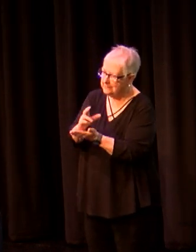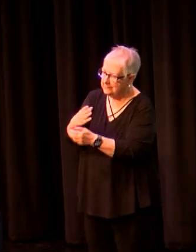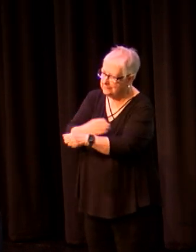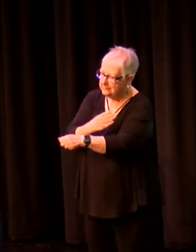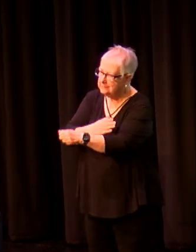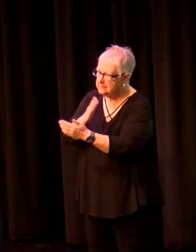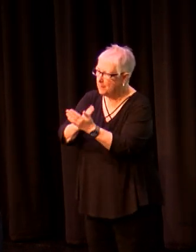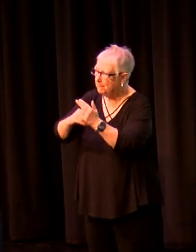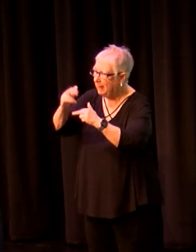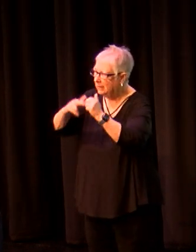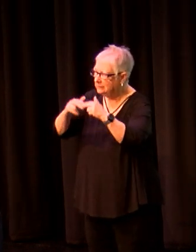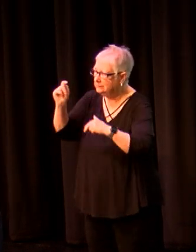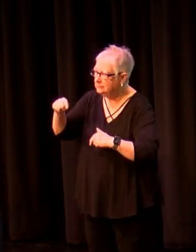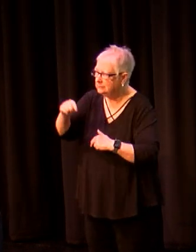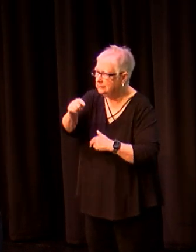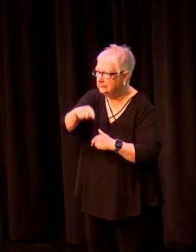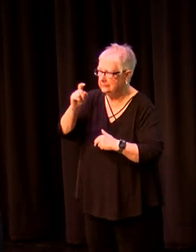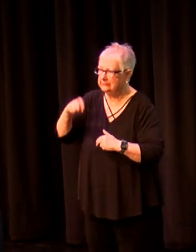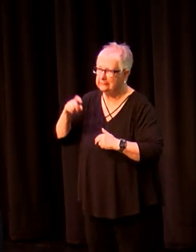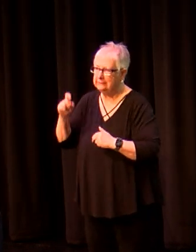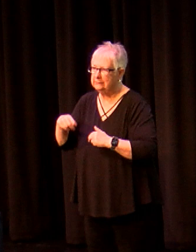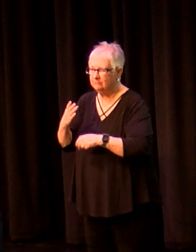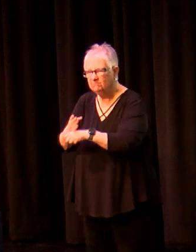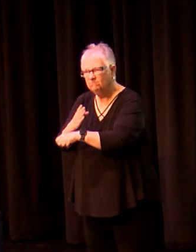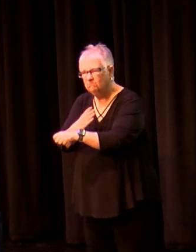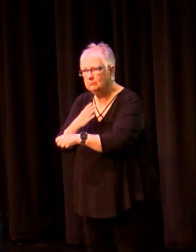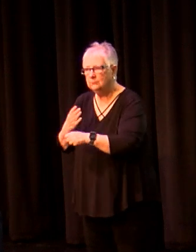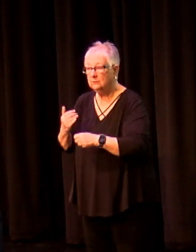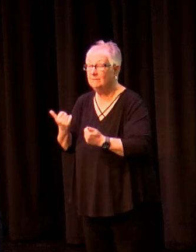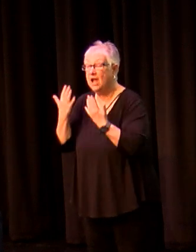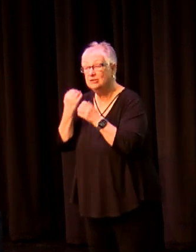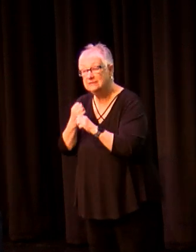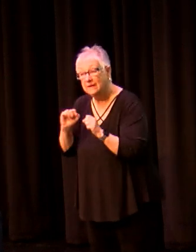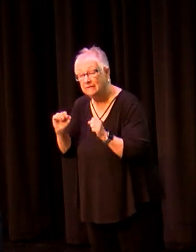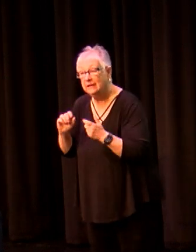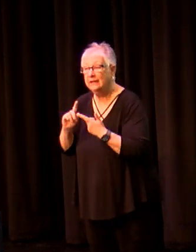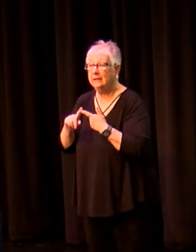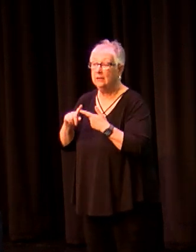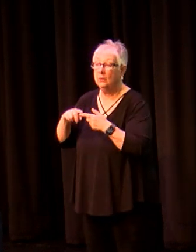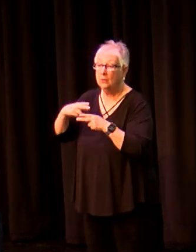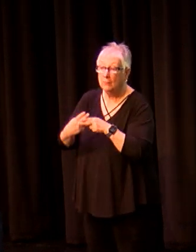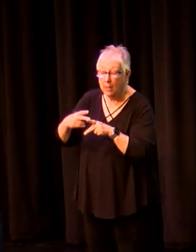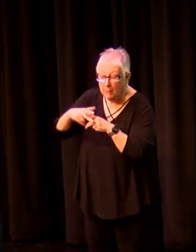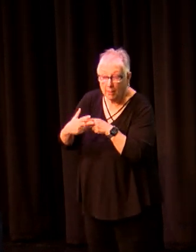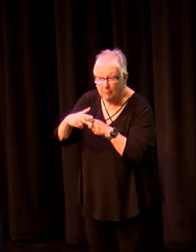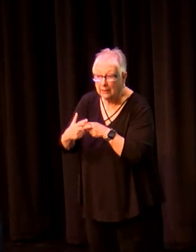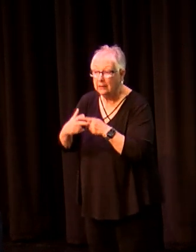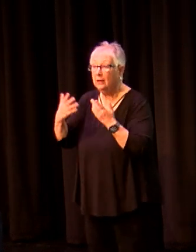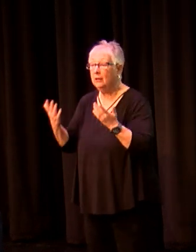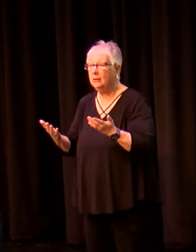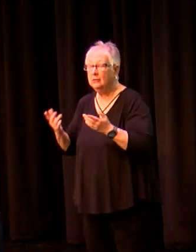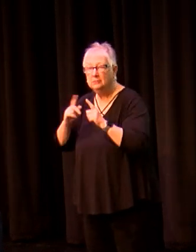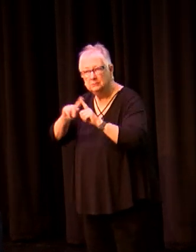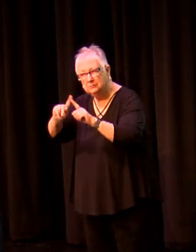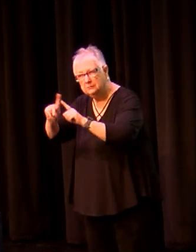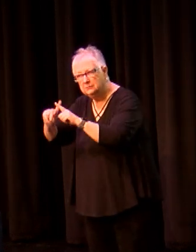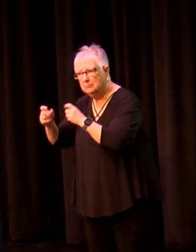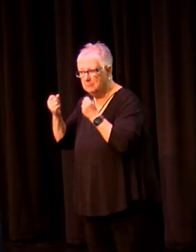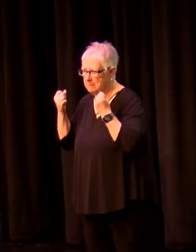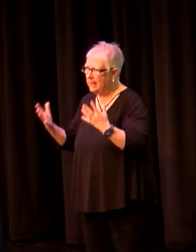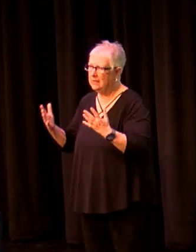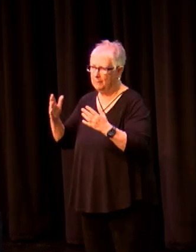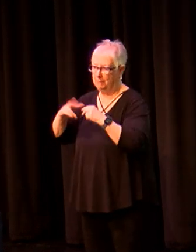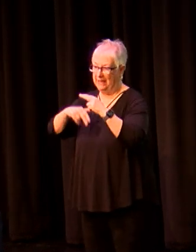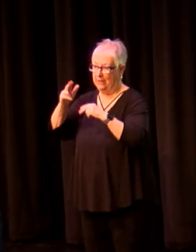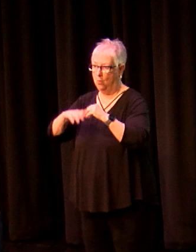it's not only fire safety, but also plumbing and things like that. So we have a lot of buildings that are on the west side that are lacking that. In order